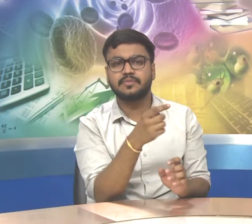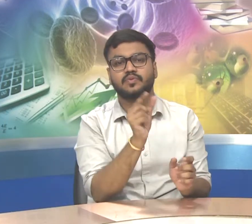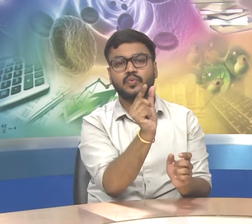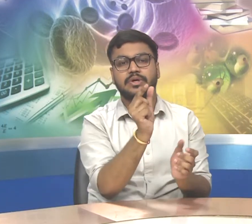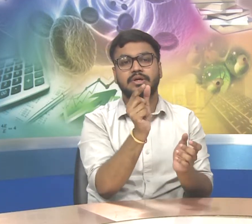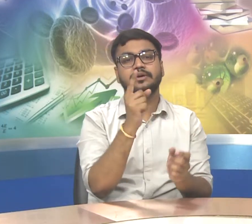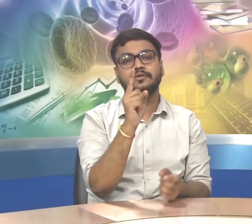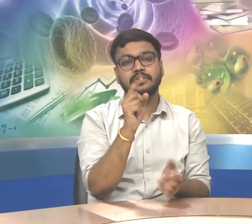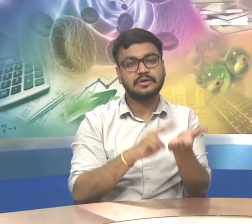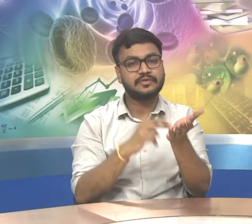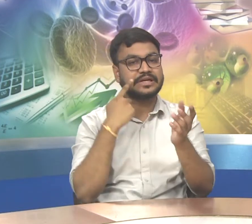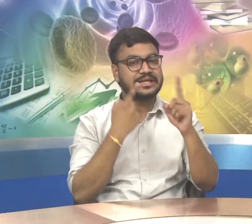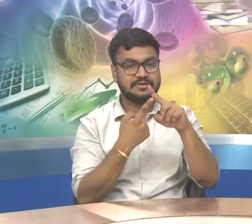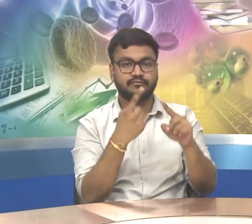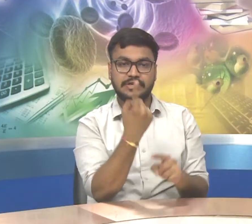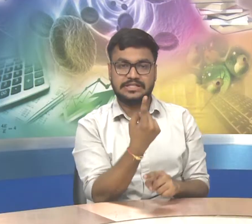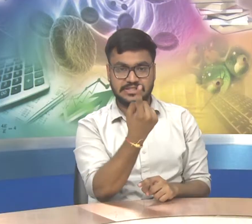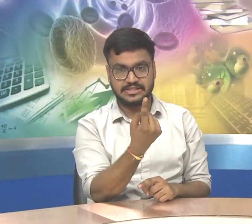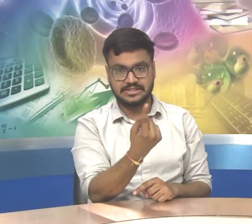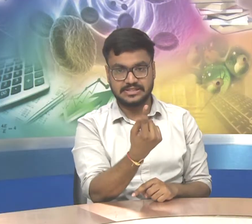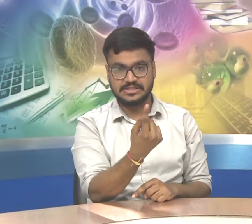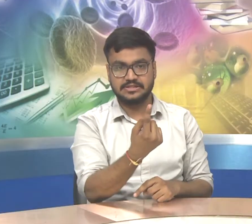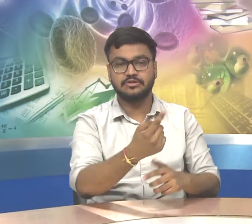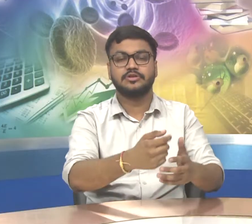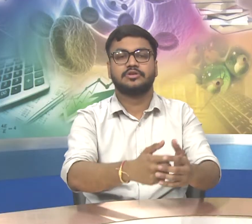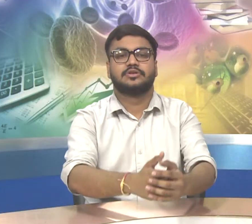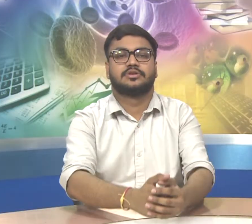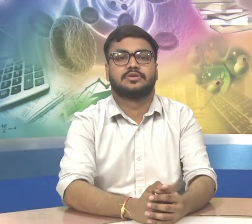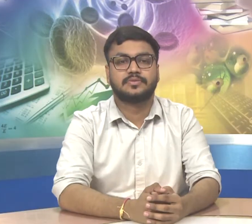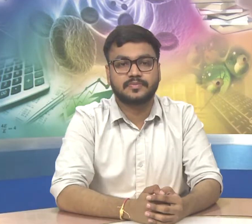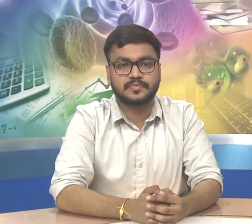and the atomic mass of hydrogen was fixed as 1 unit.